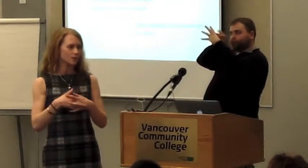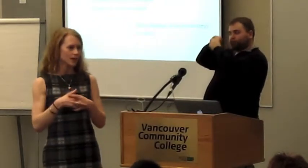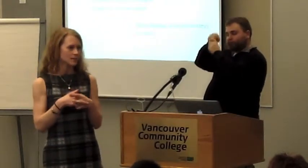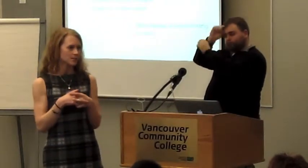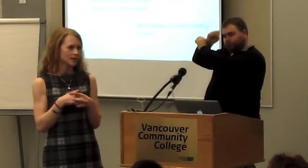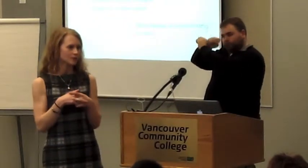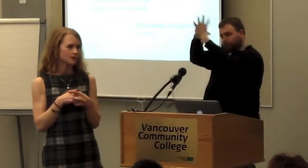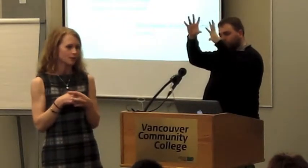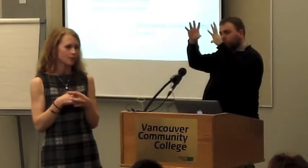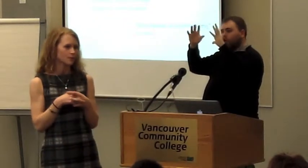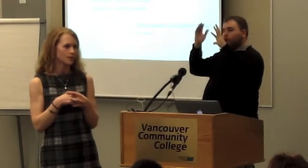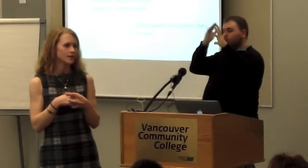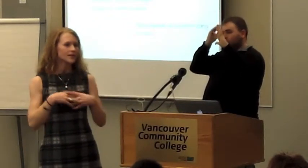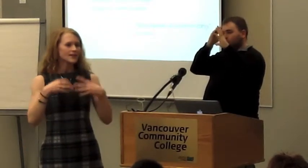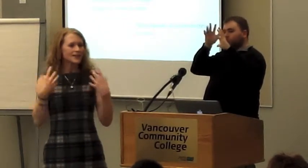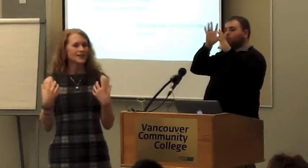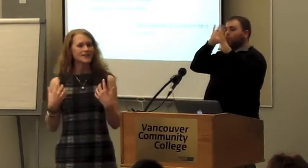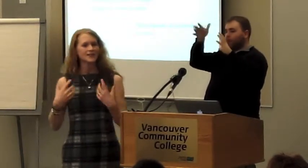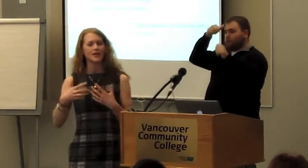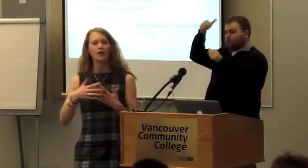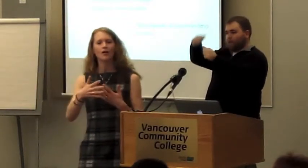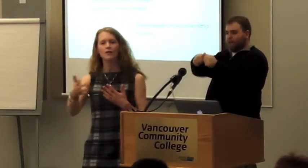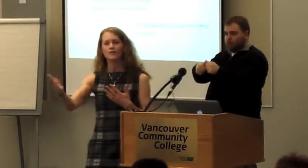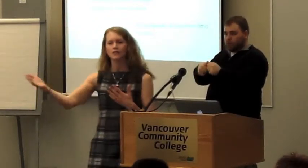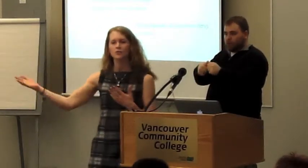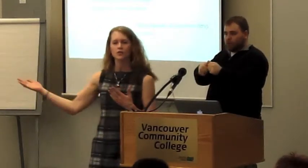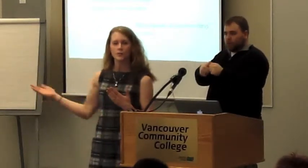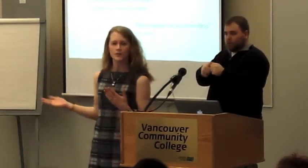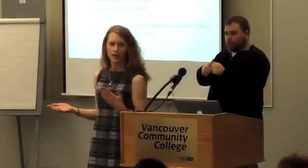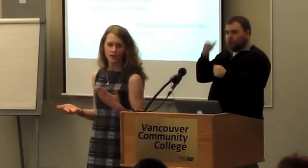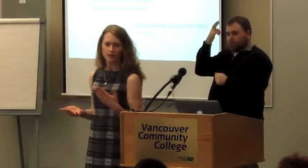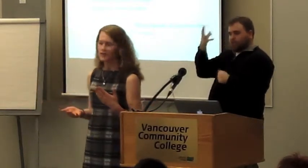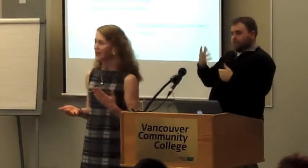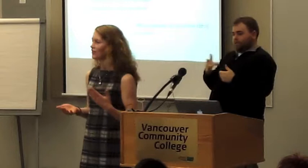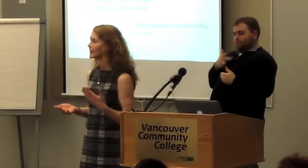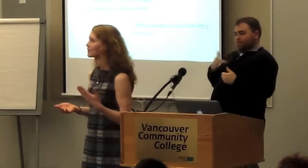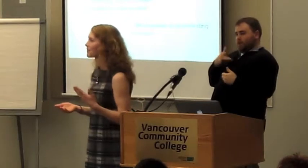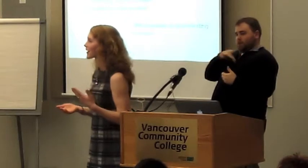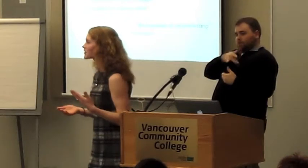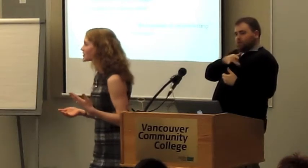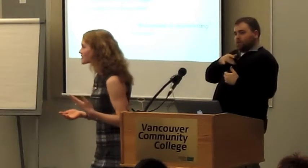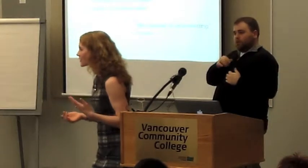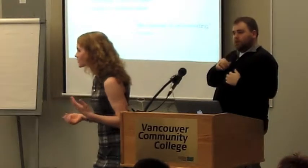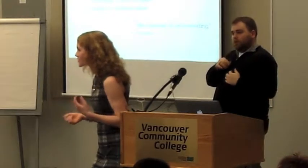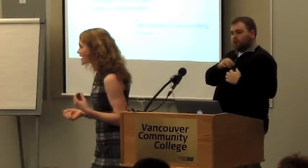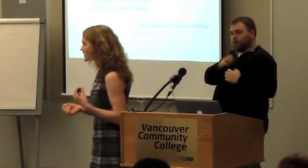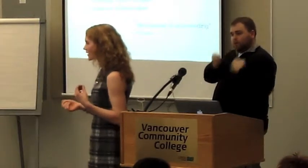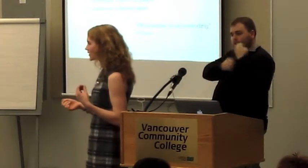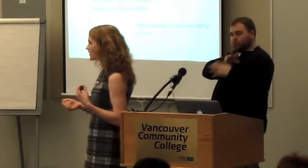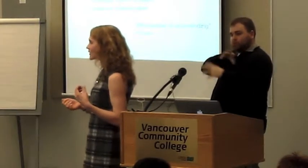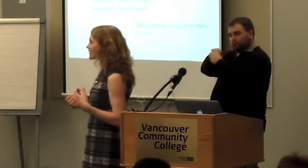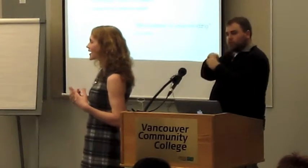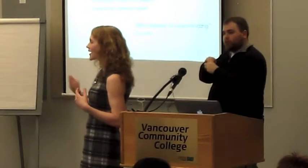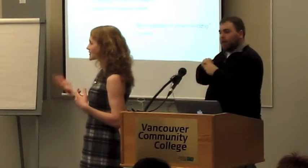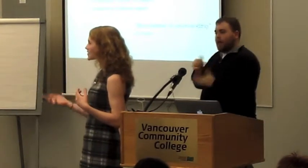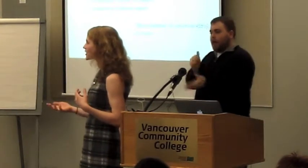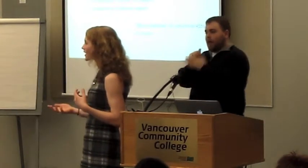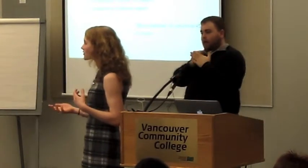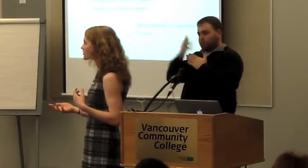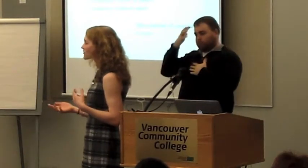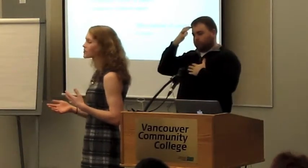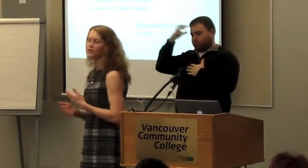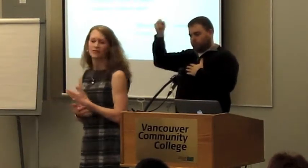that knowledge becomes meaningful and memorable. These and all of the tools we'll be talking to today are little factories of understanding that